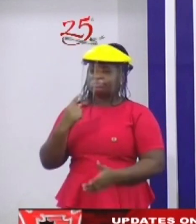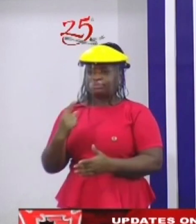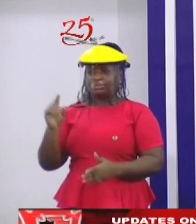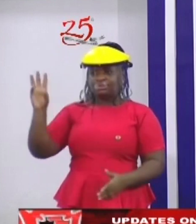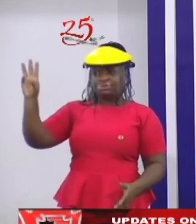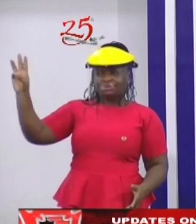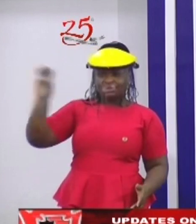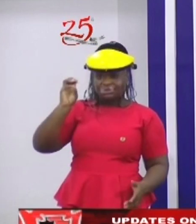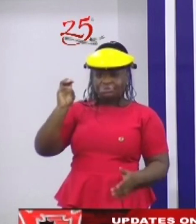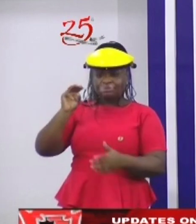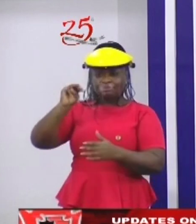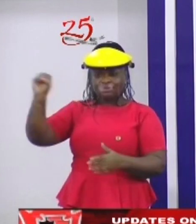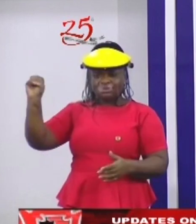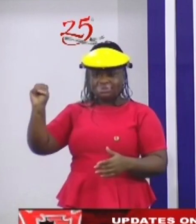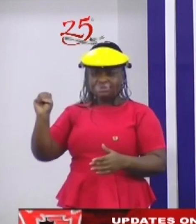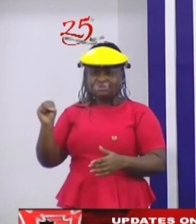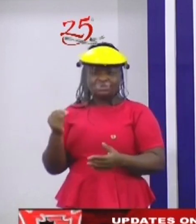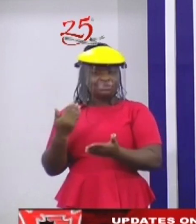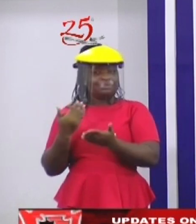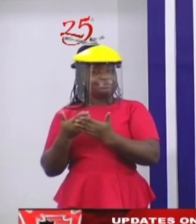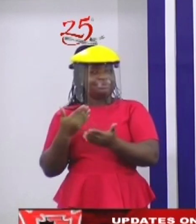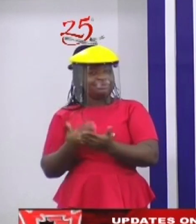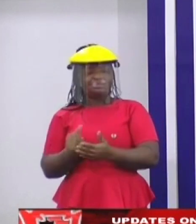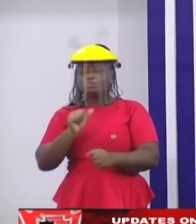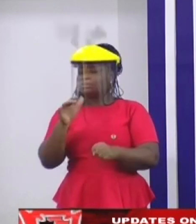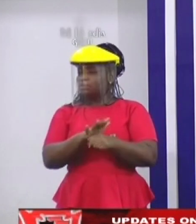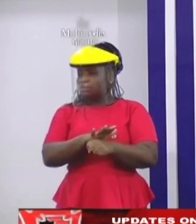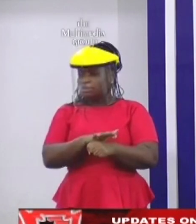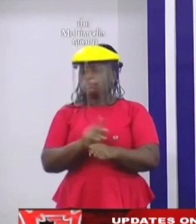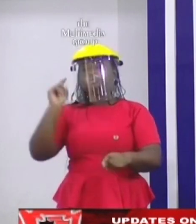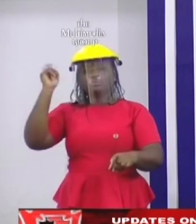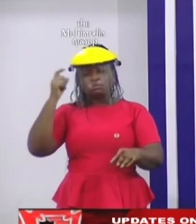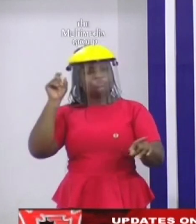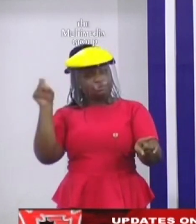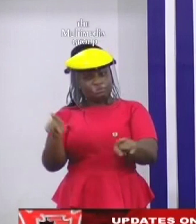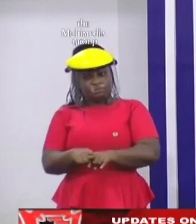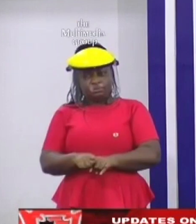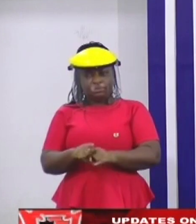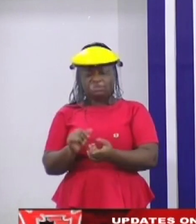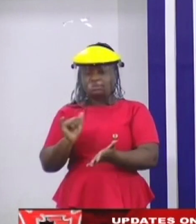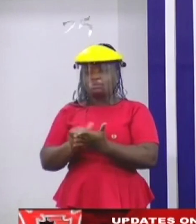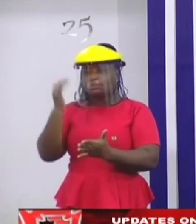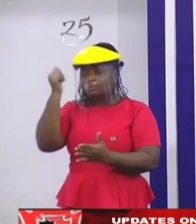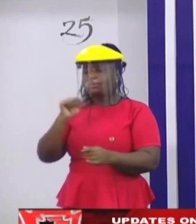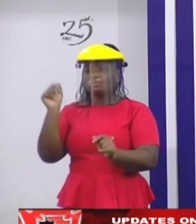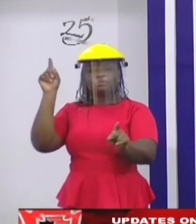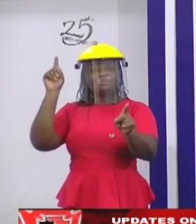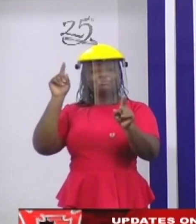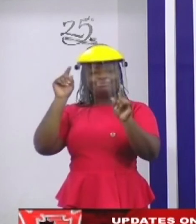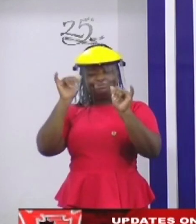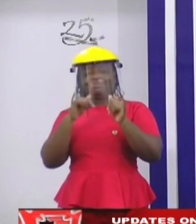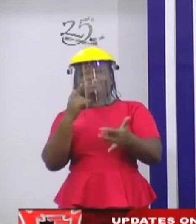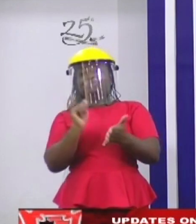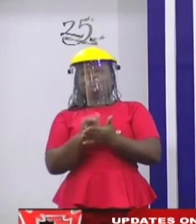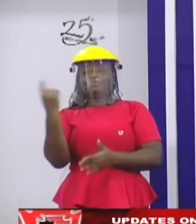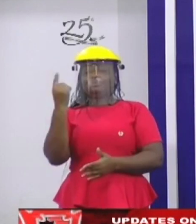600 million Ghana cedis is not enough. Government agrees with that view. That's why we haven't limited it to 600 million Ghana cedis. The 600